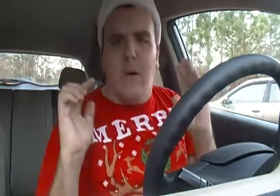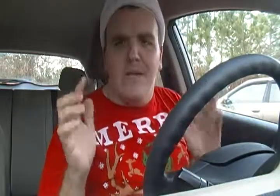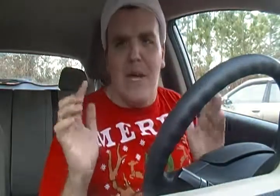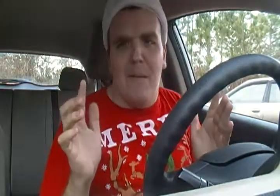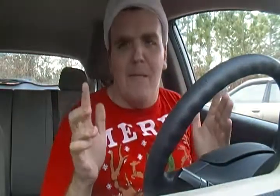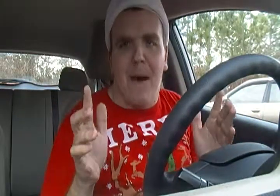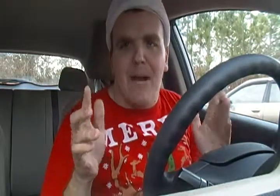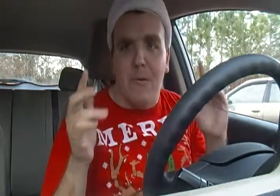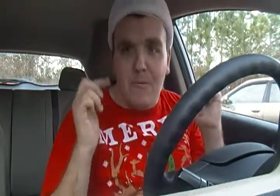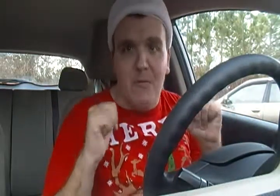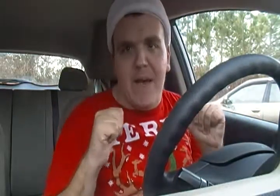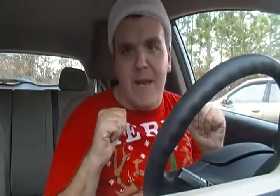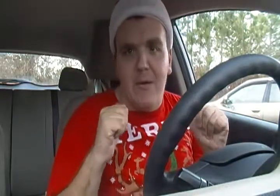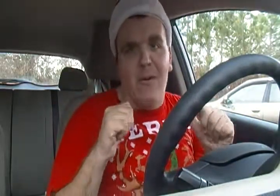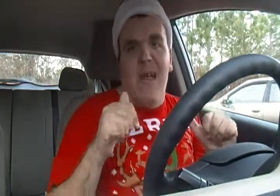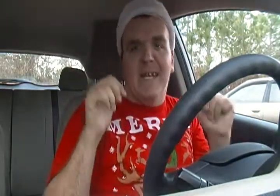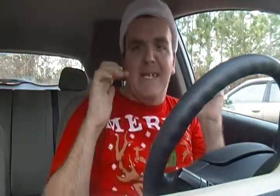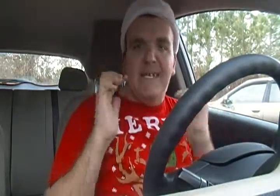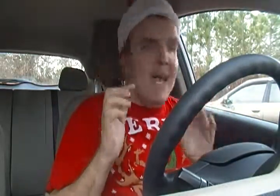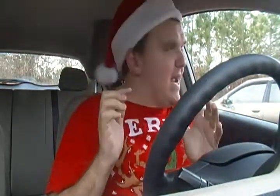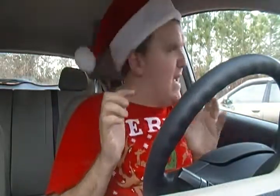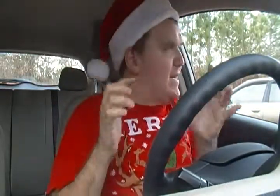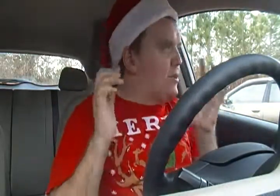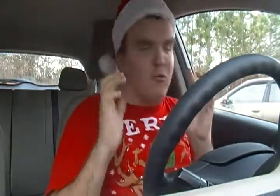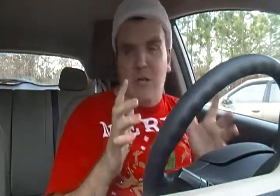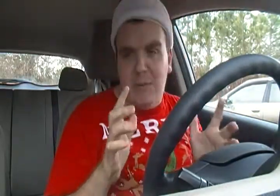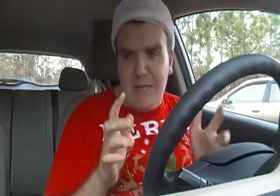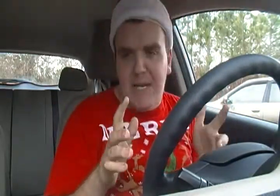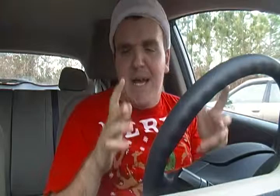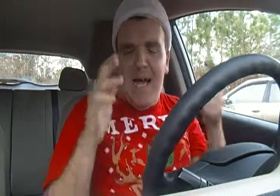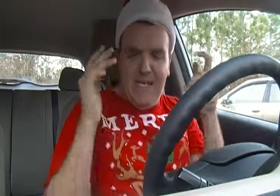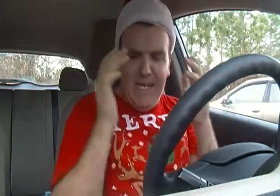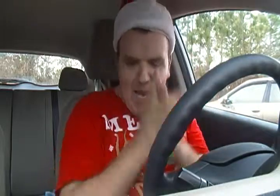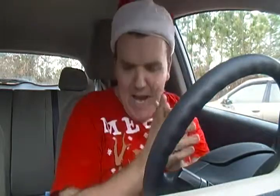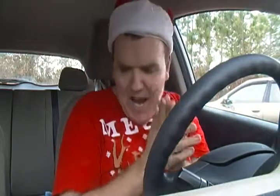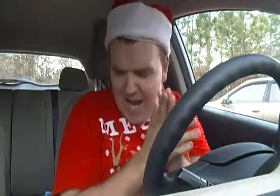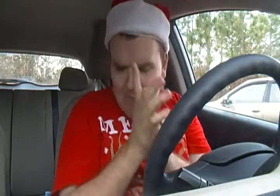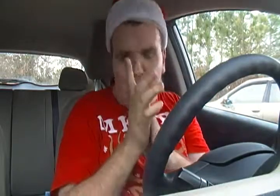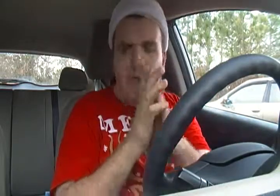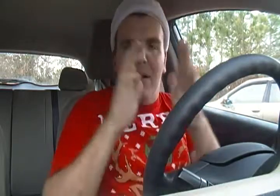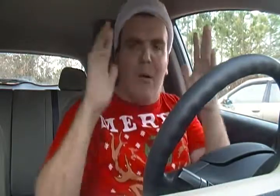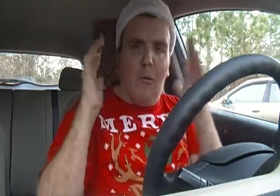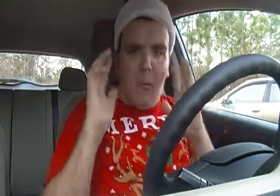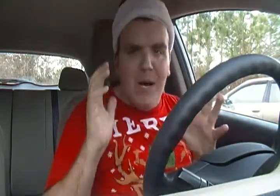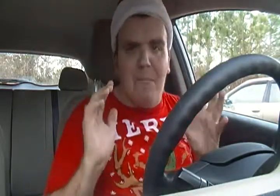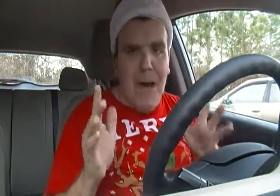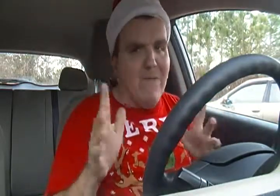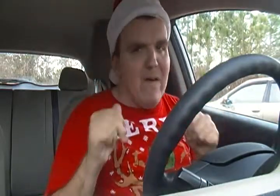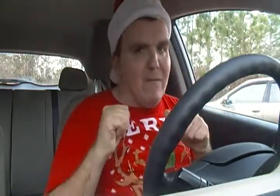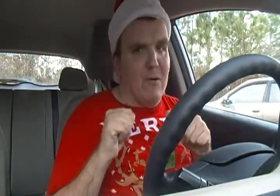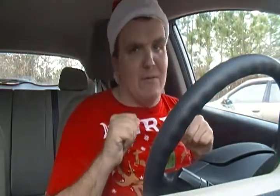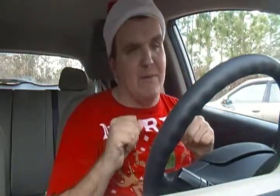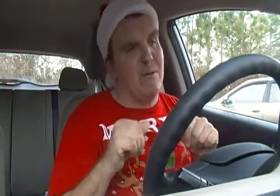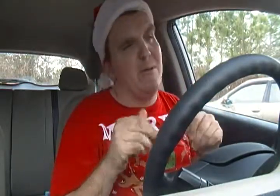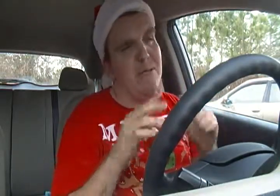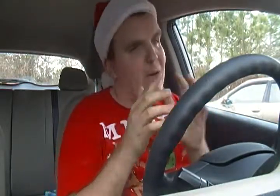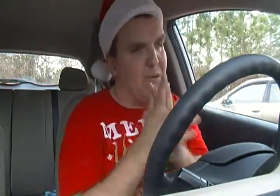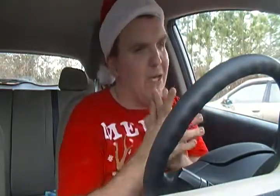what's up everybody review man here and today is christmas and today i am reviewing one of my favorite christmas movies of all